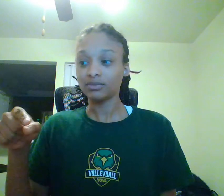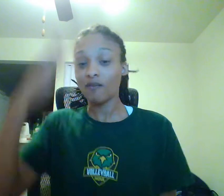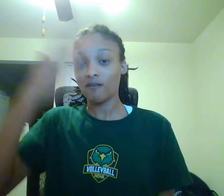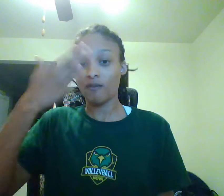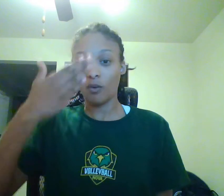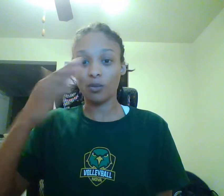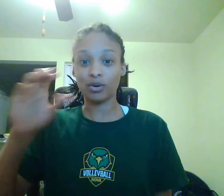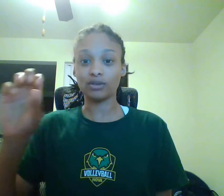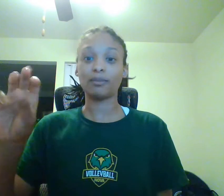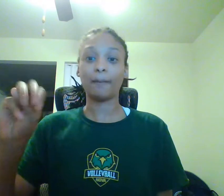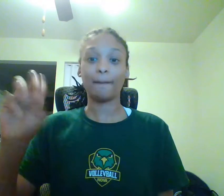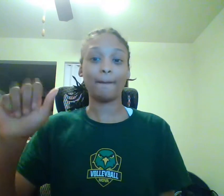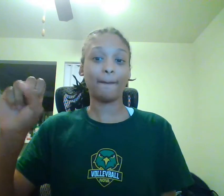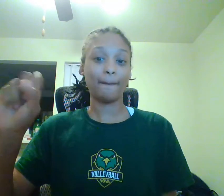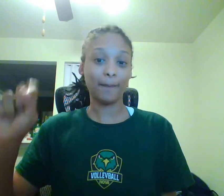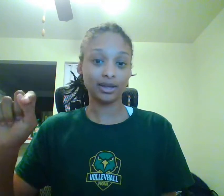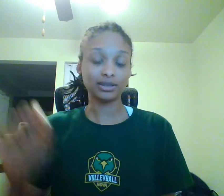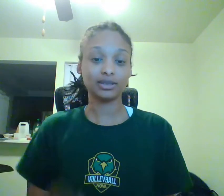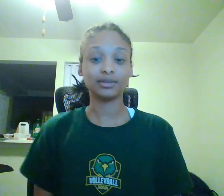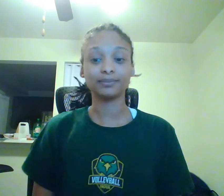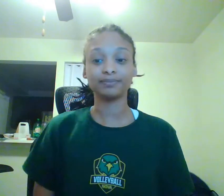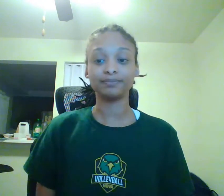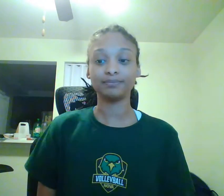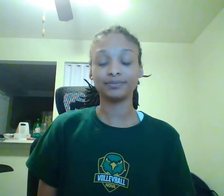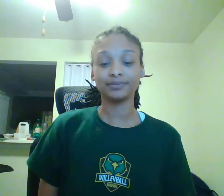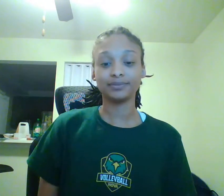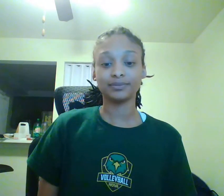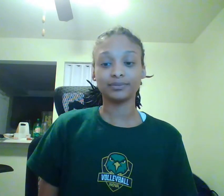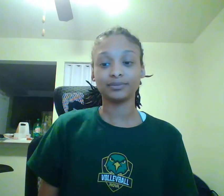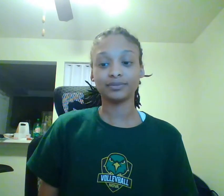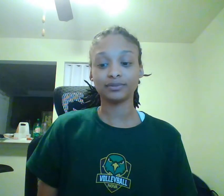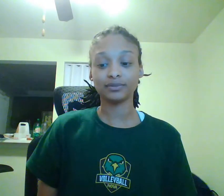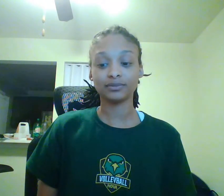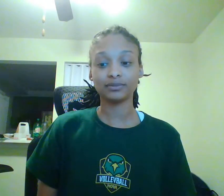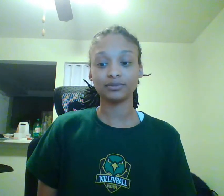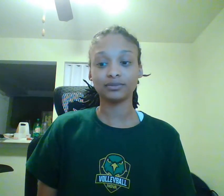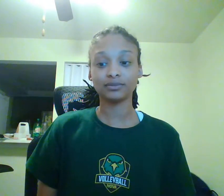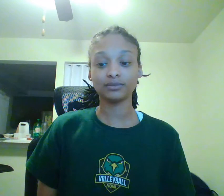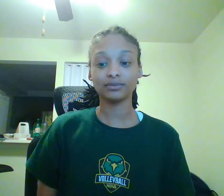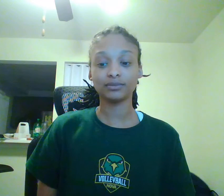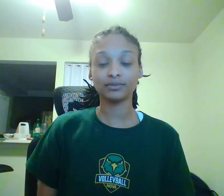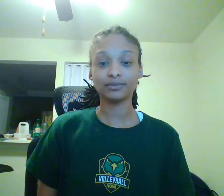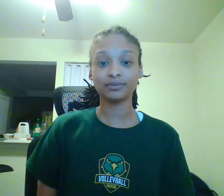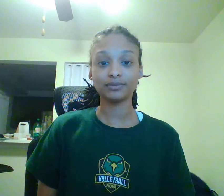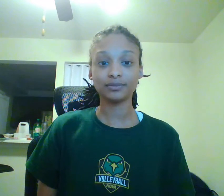My boat is configured as a sloop, a single mast with a foresail and a mainsail.